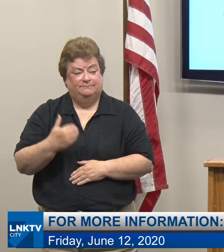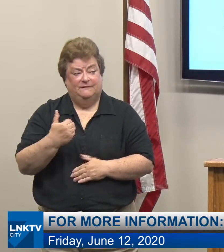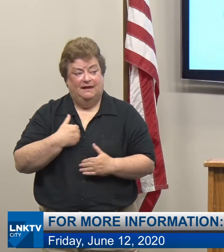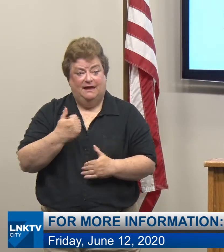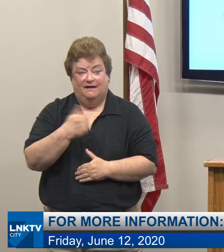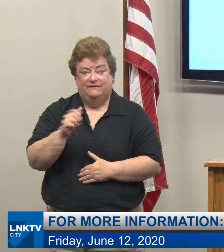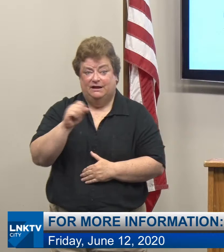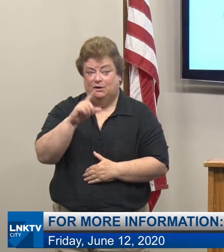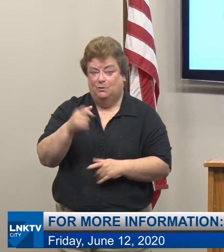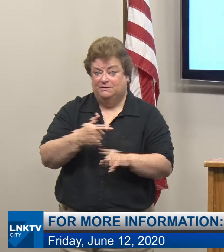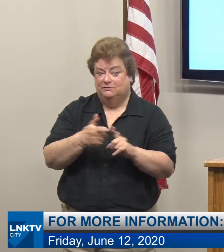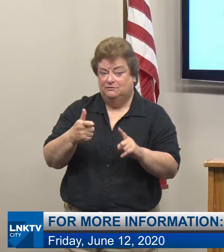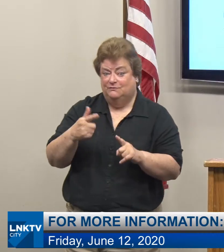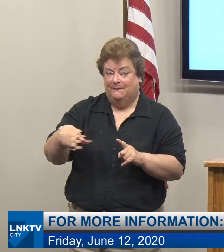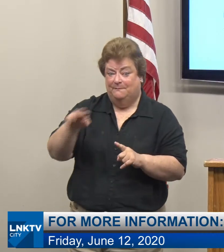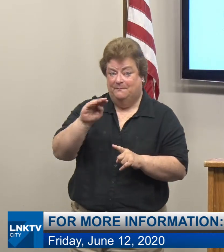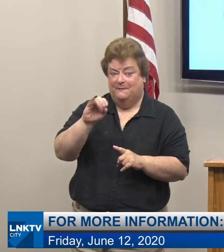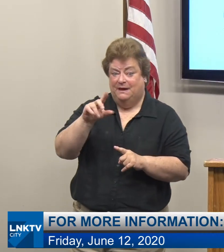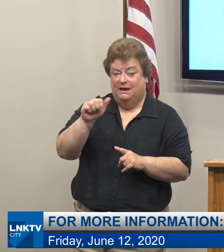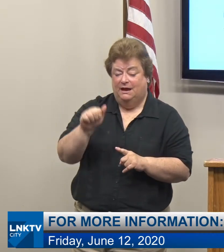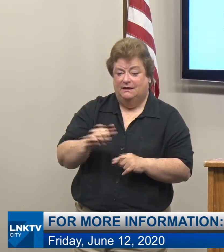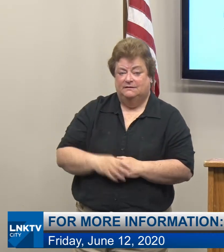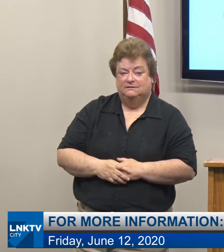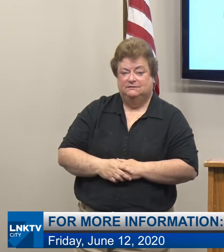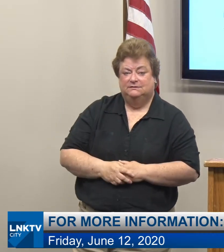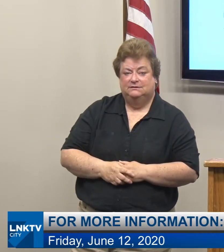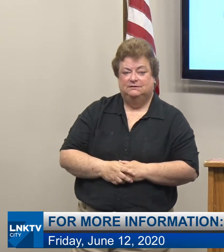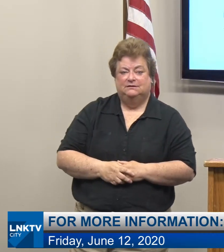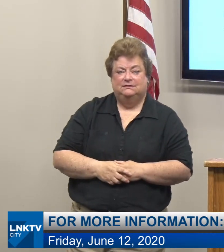Do we have any questions from the media today?